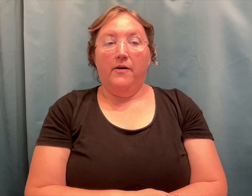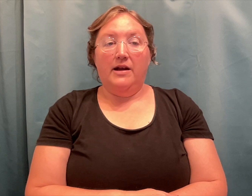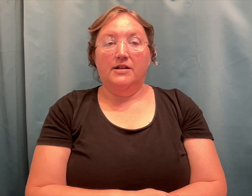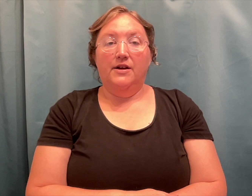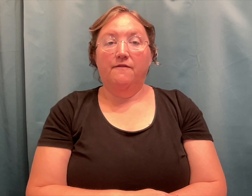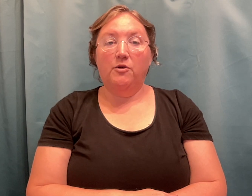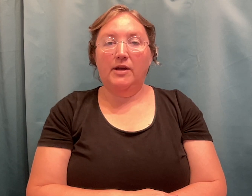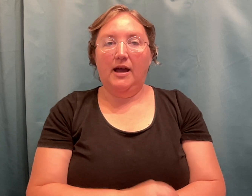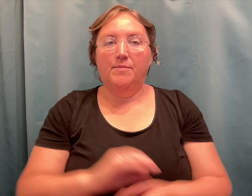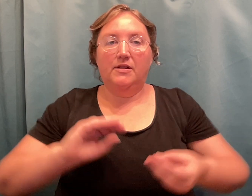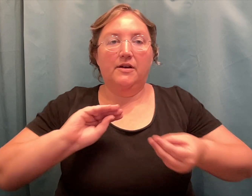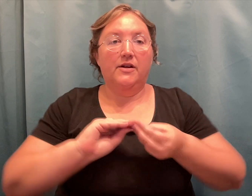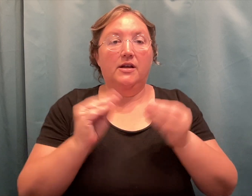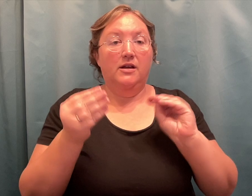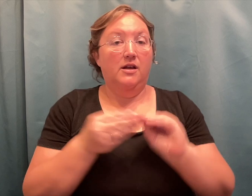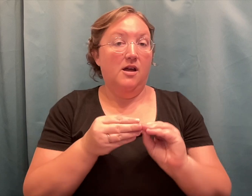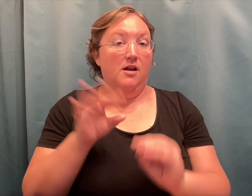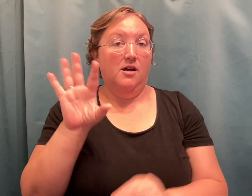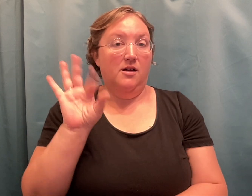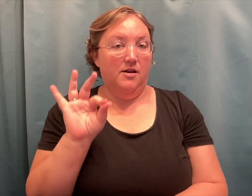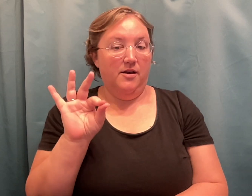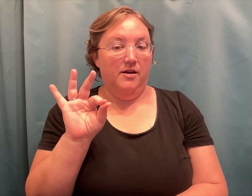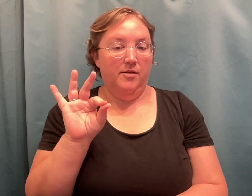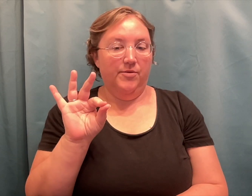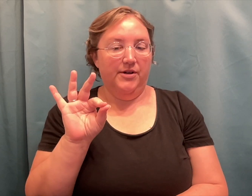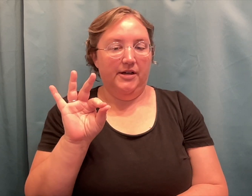All right, vocabulary number 9.